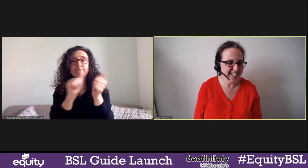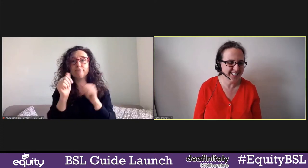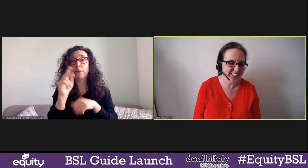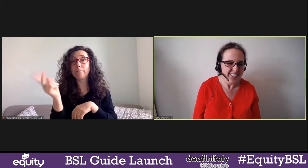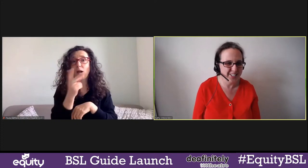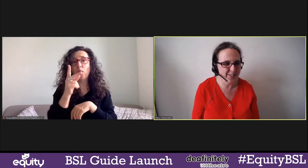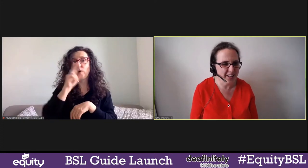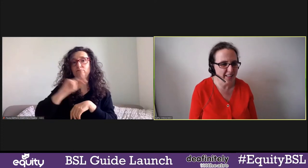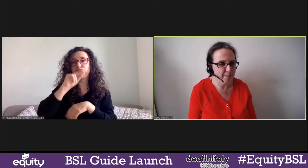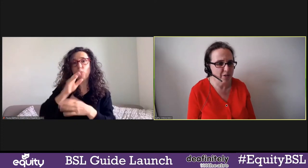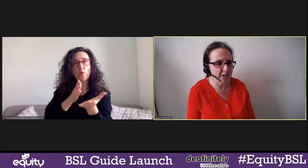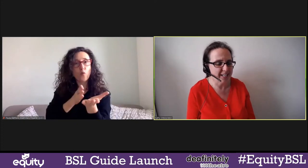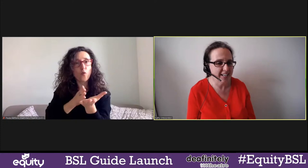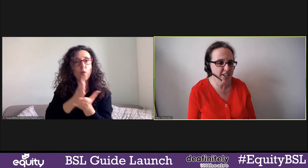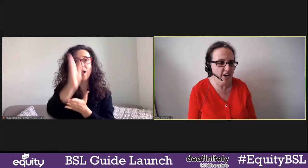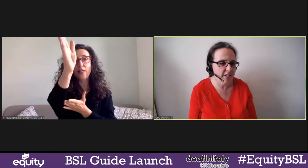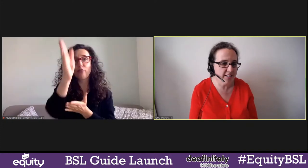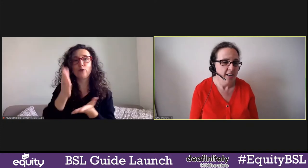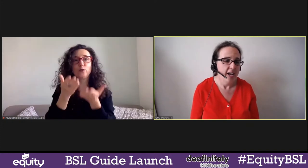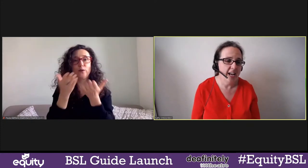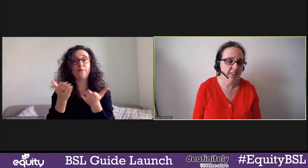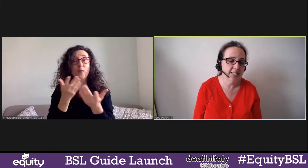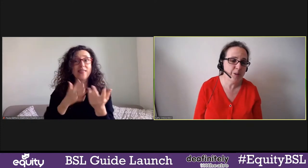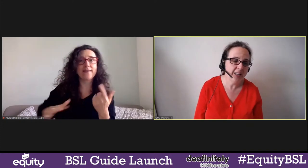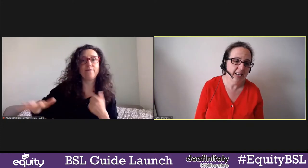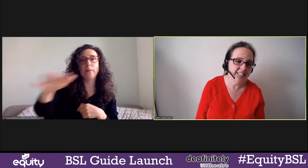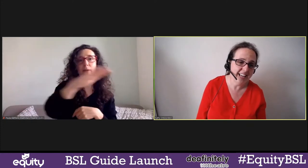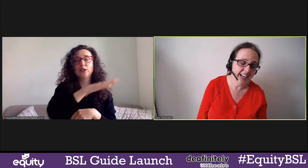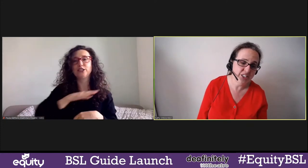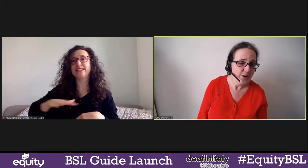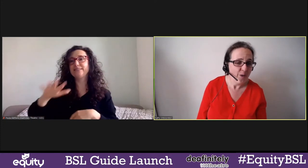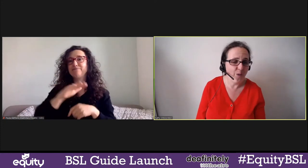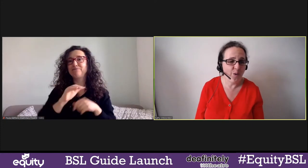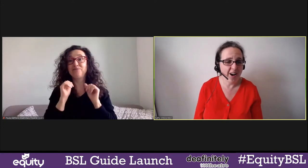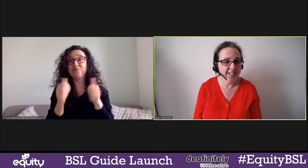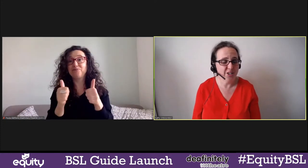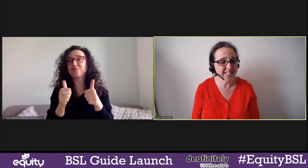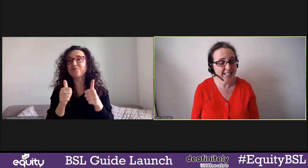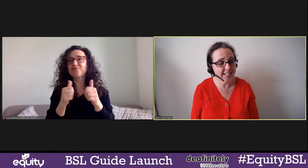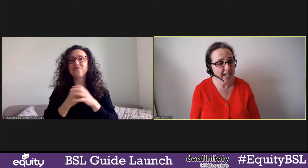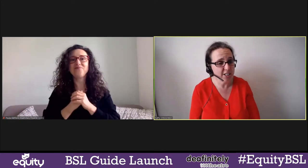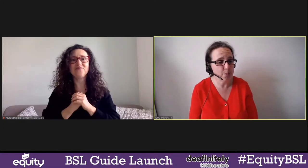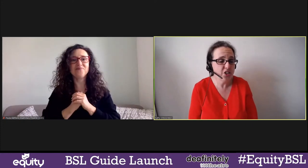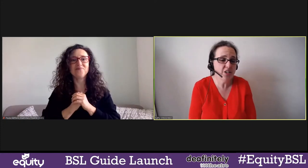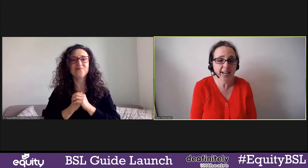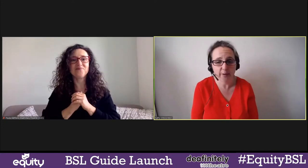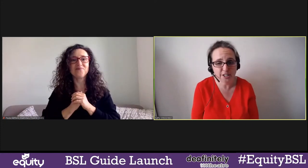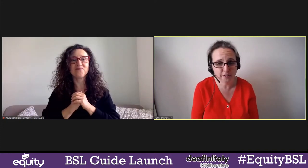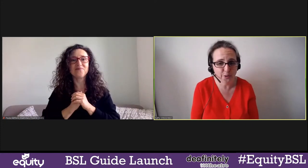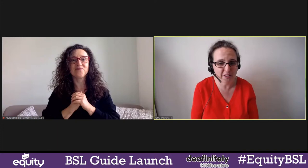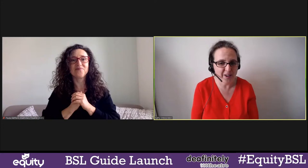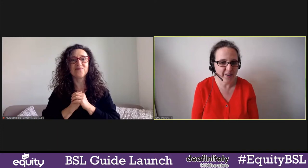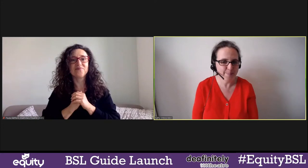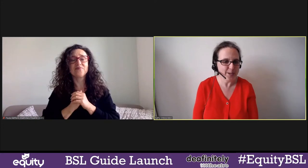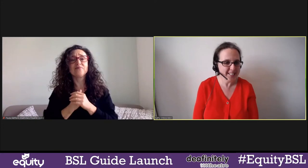session. They'll take turns either speaking into English or translating into British Sign Language for all the various